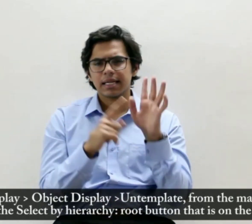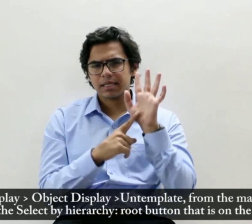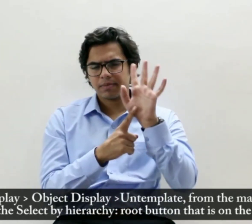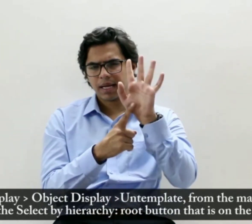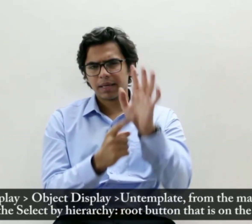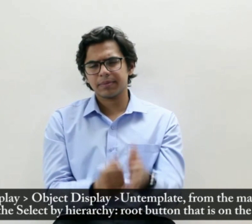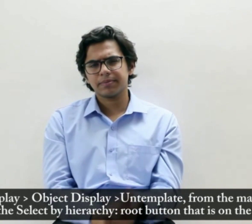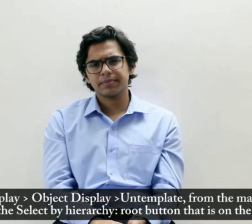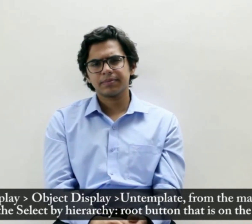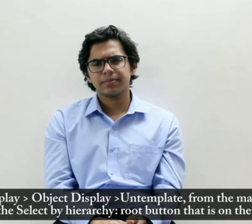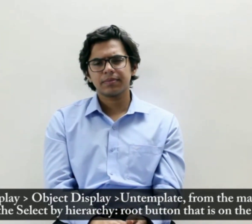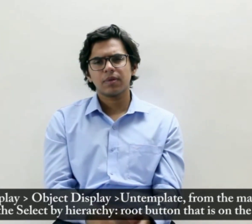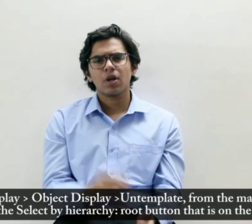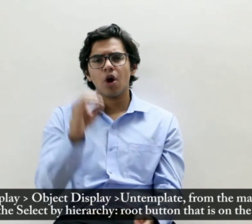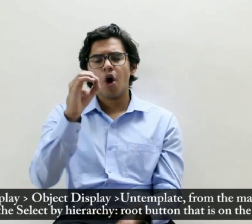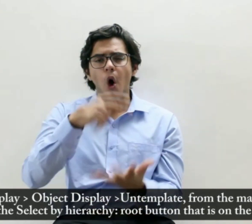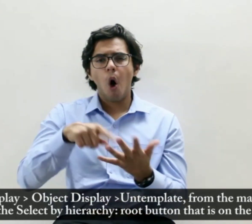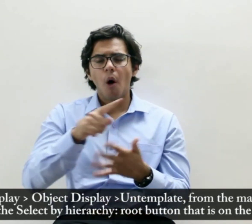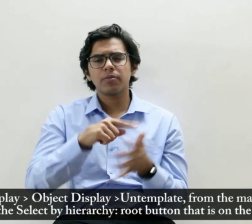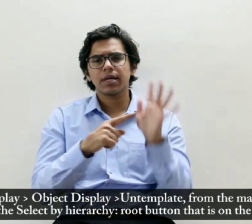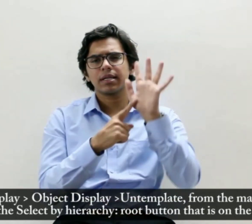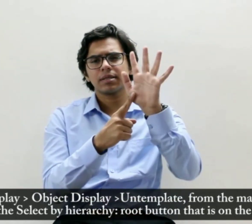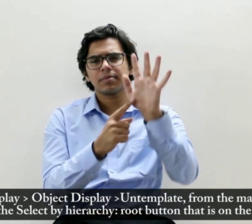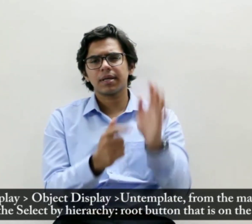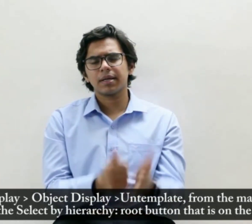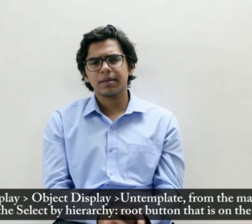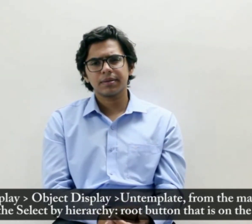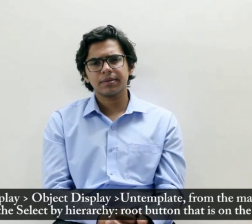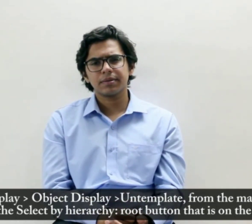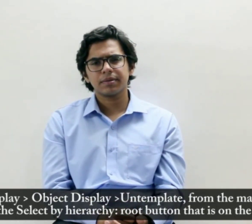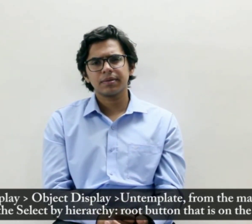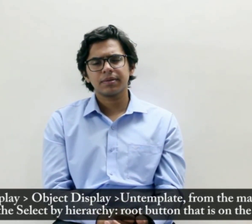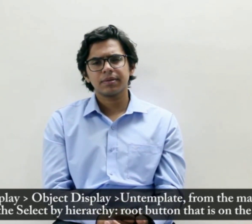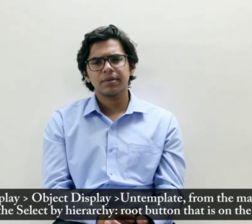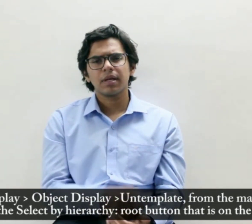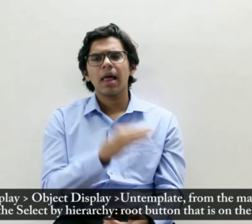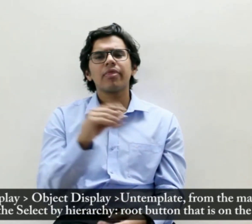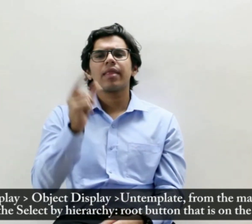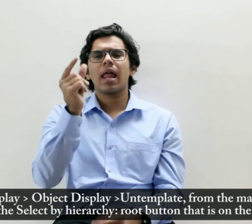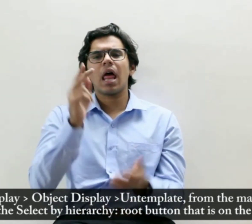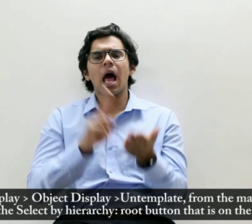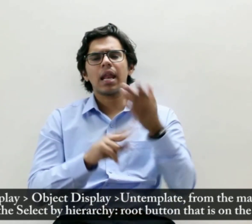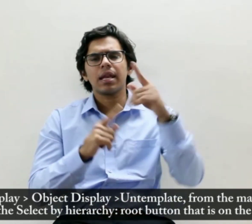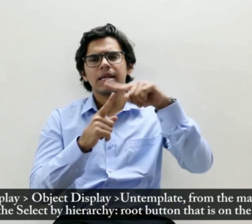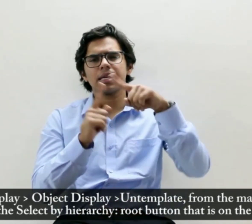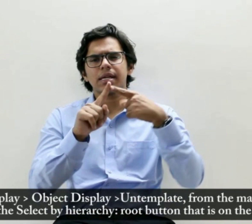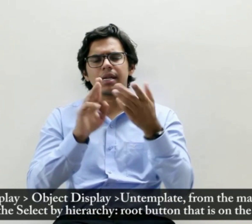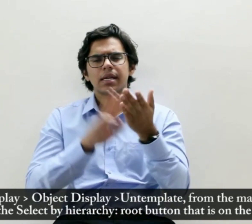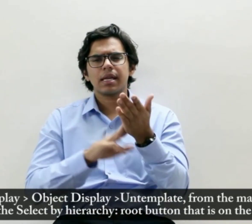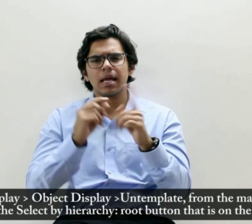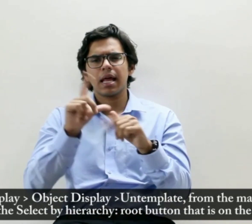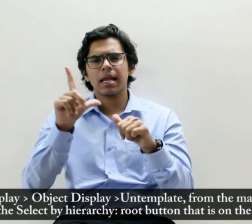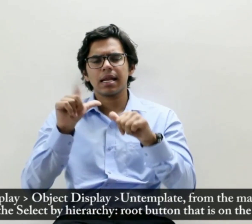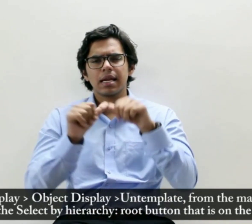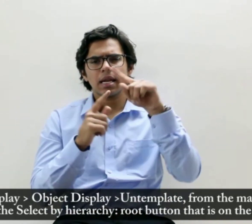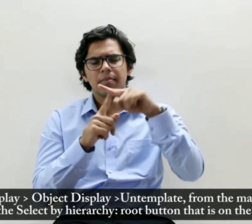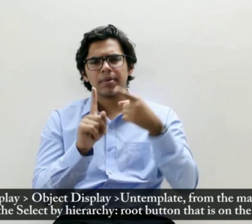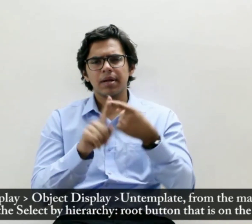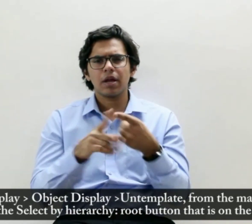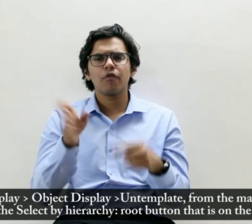Select Display, then Object Display, and then Untemplate from the main menu. Then choose